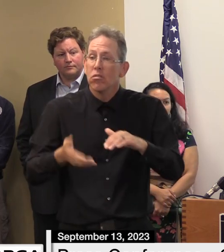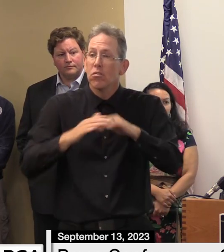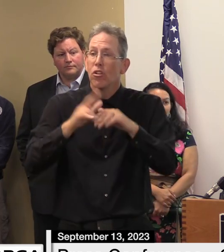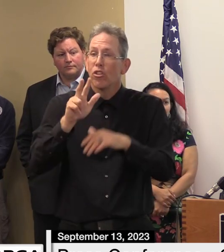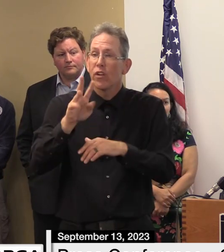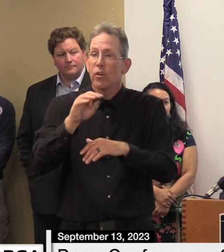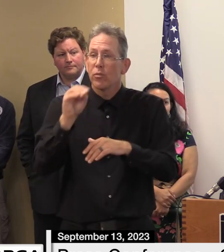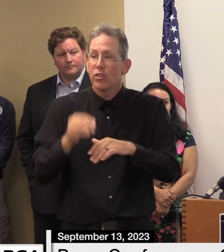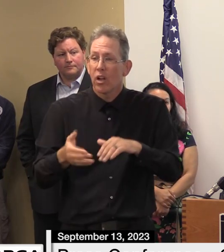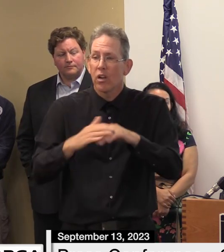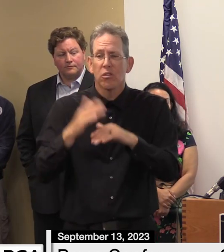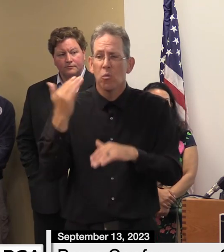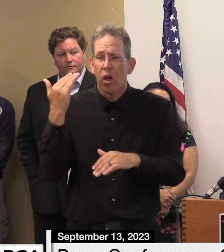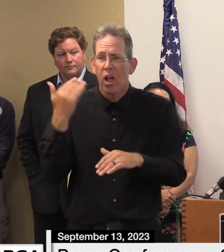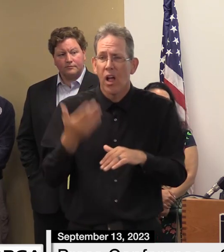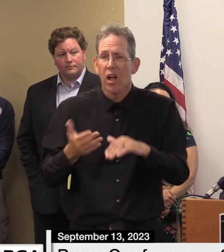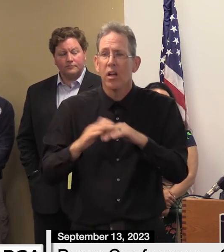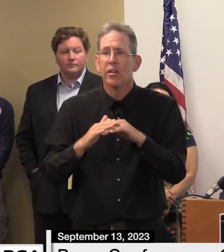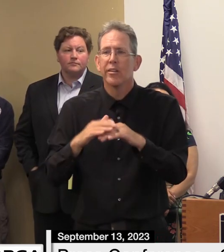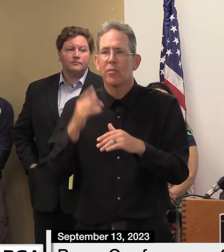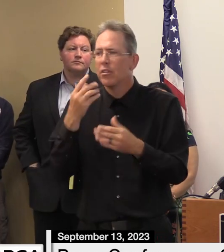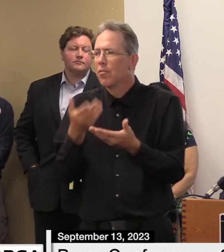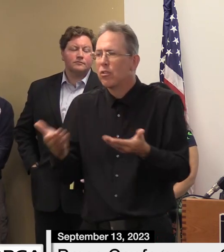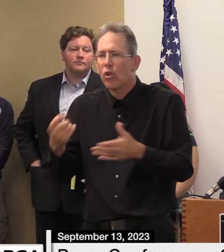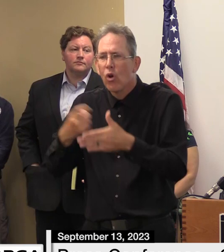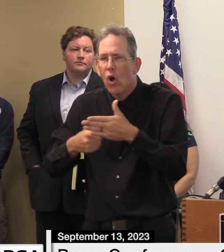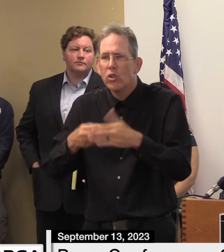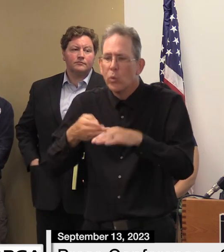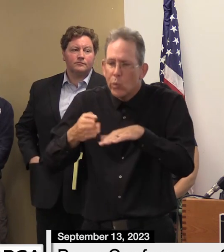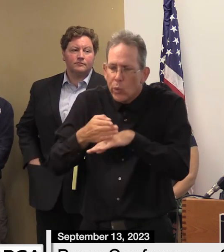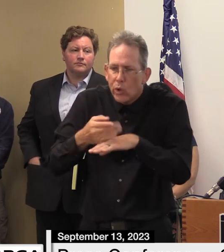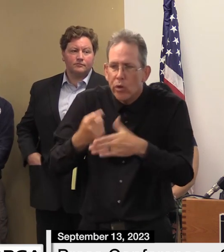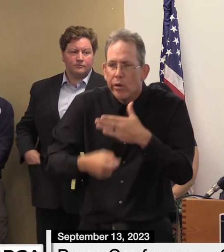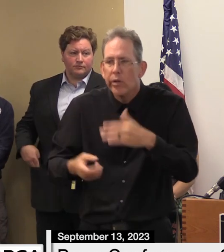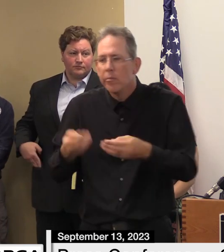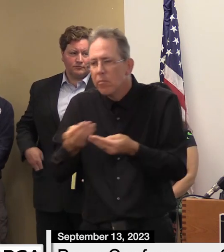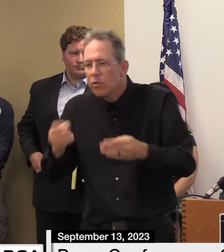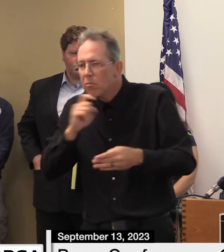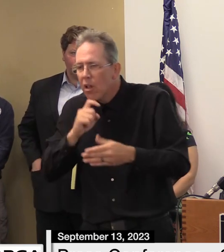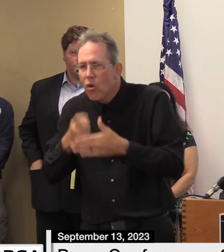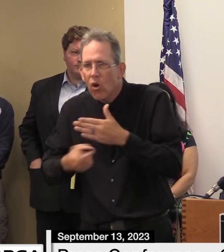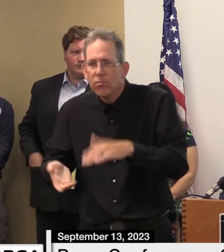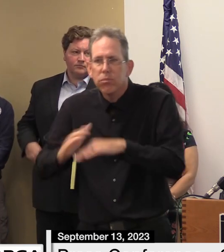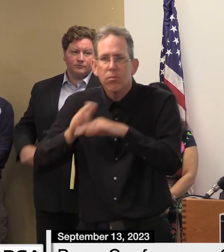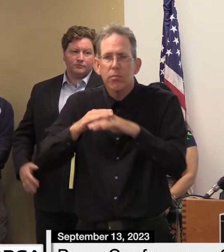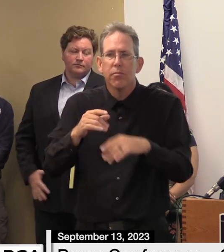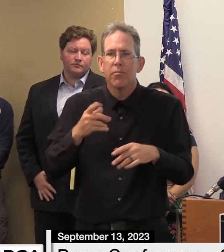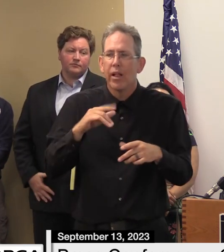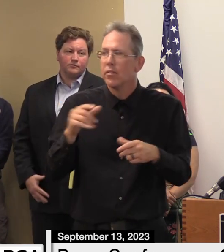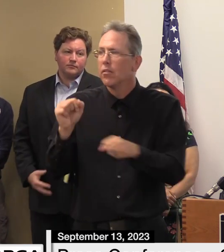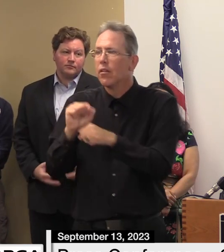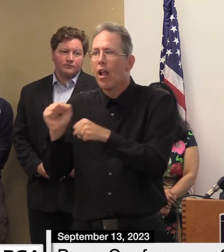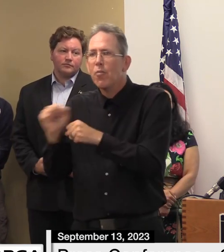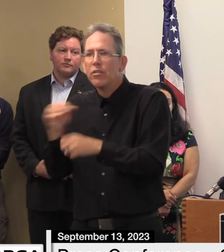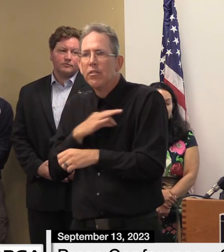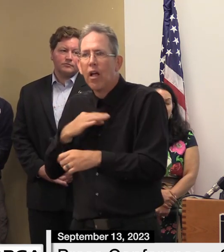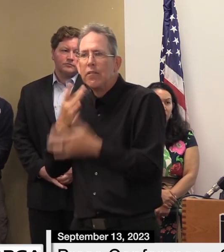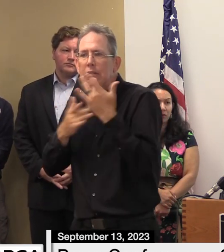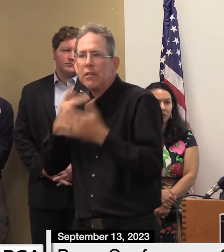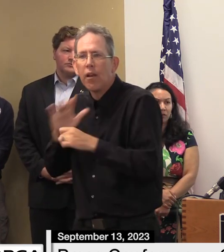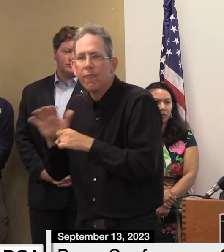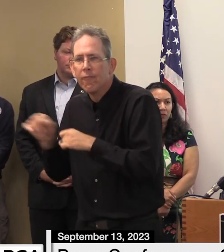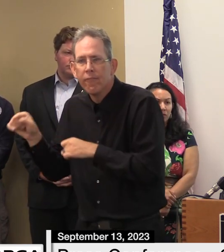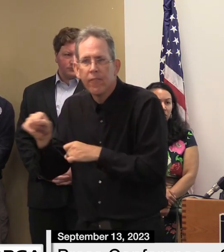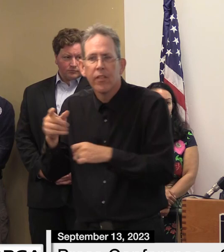by material increases, labor shortages, and I'd say construction delays, and that it's taking